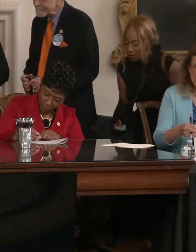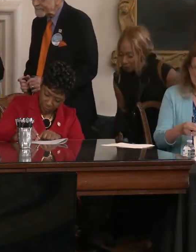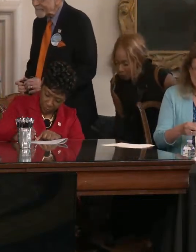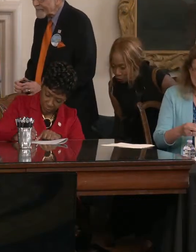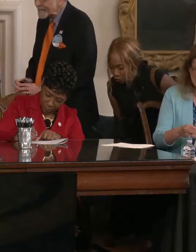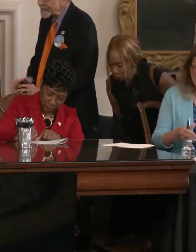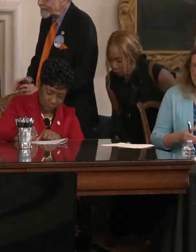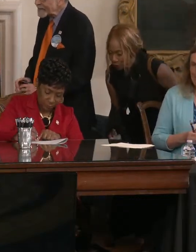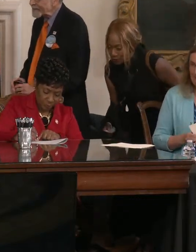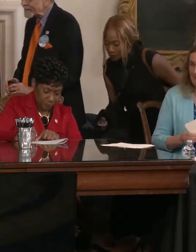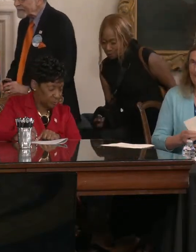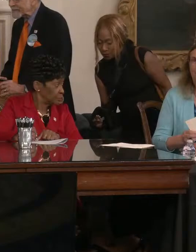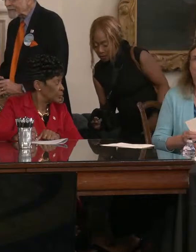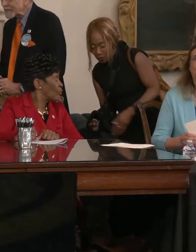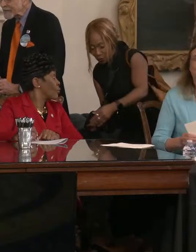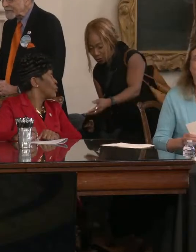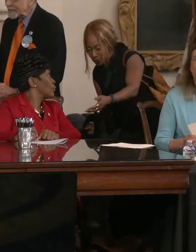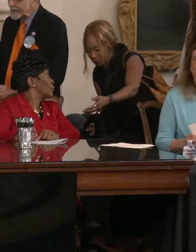Thank you.